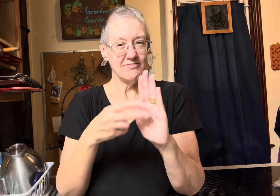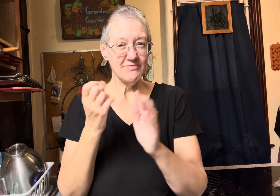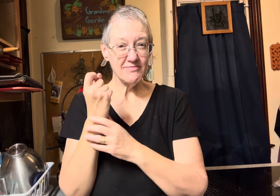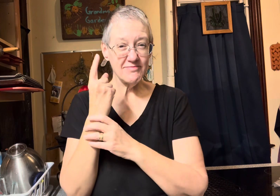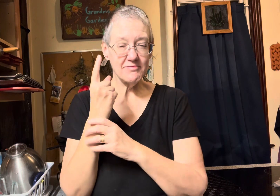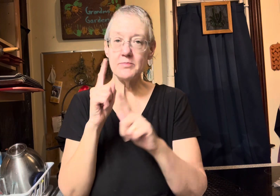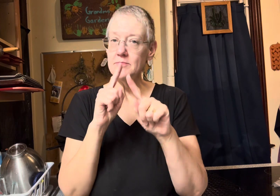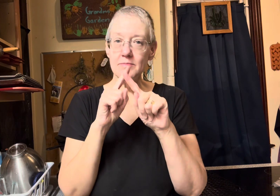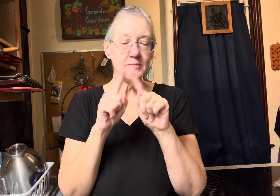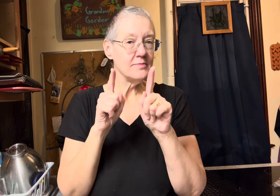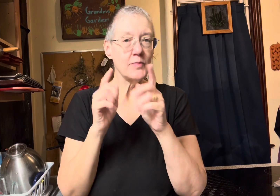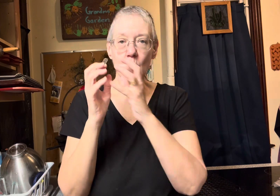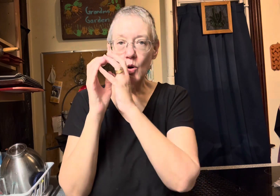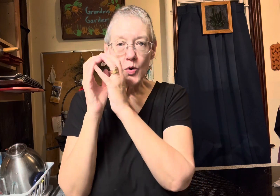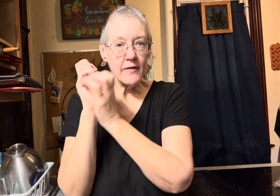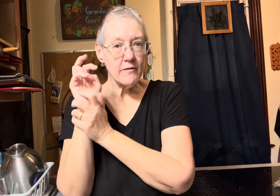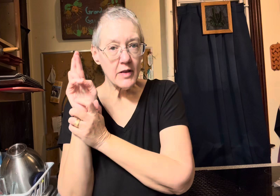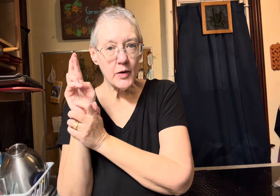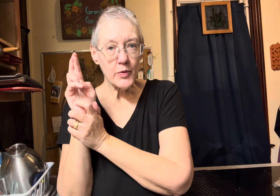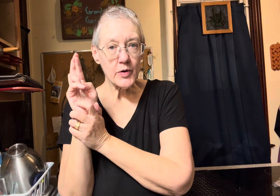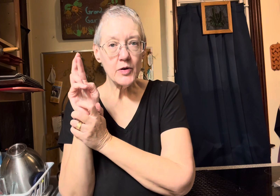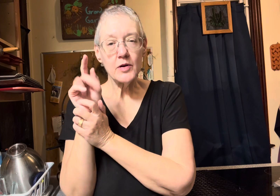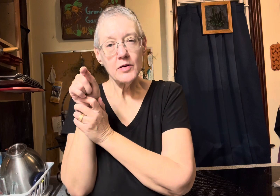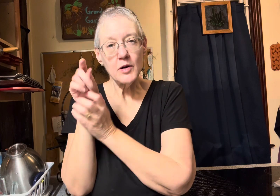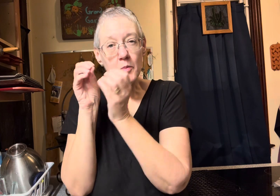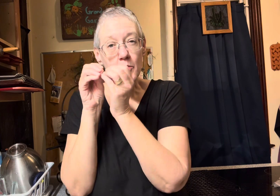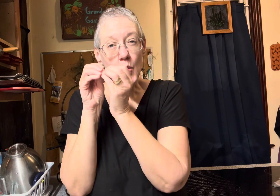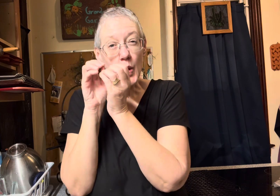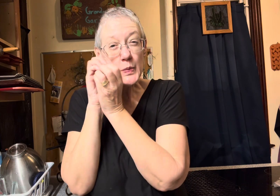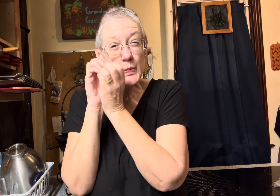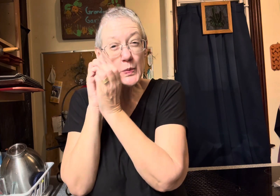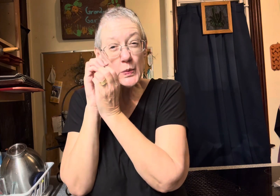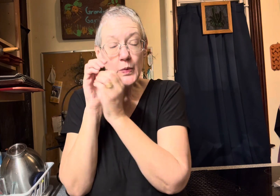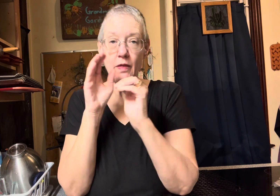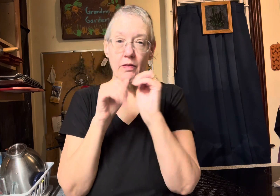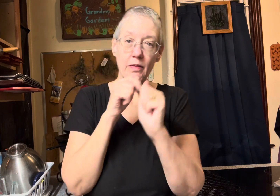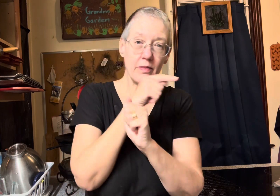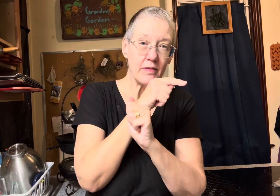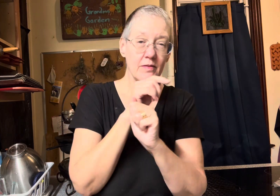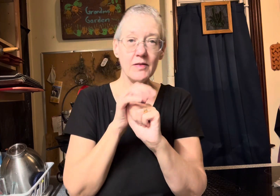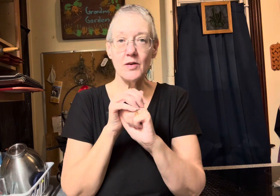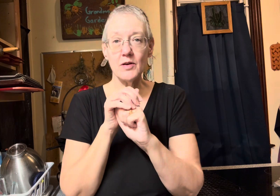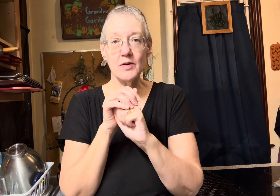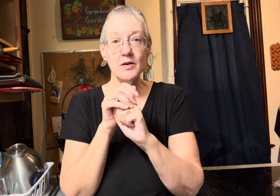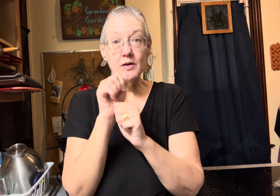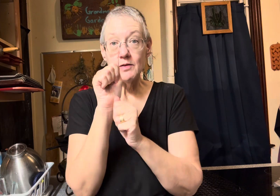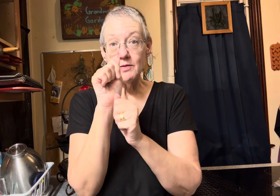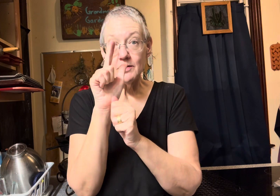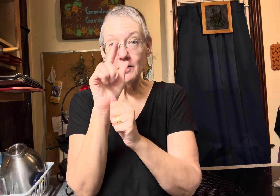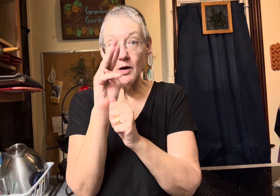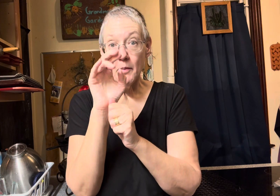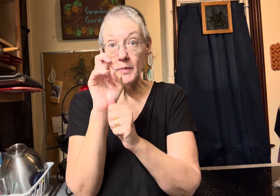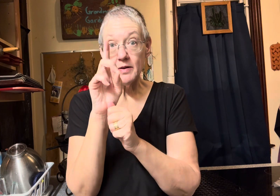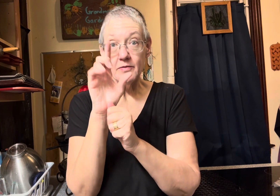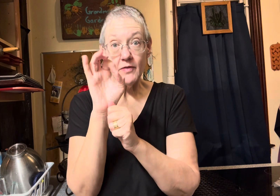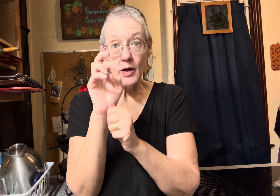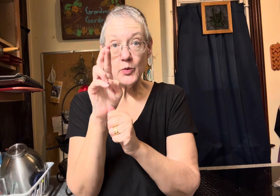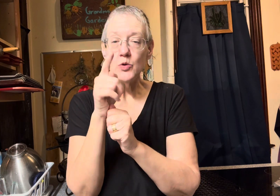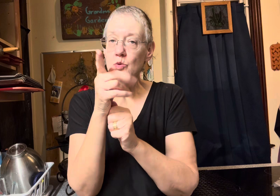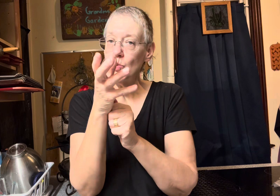that term means. But something like coconut flour, the grind, or almond